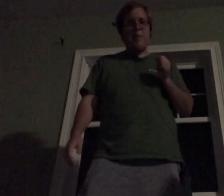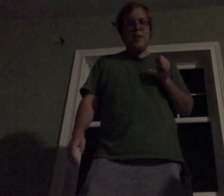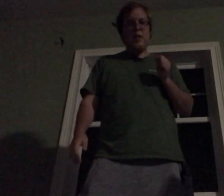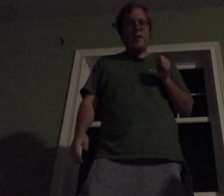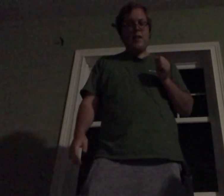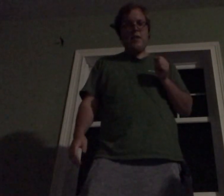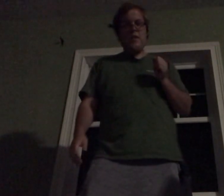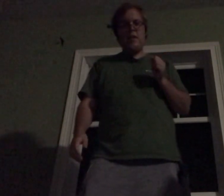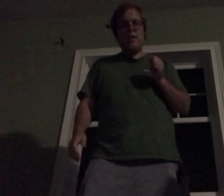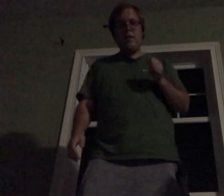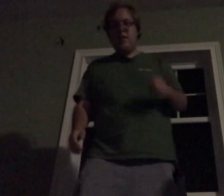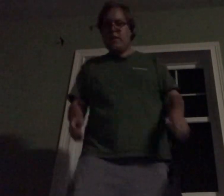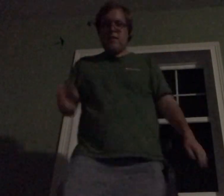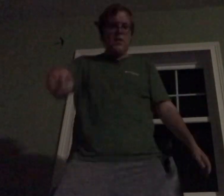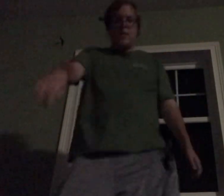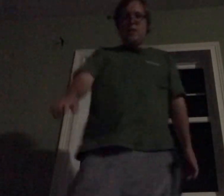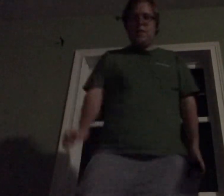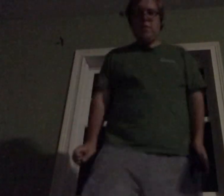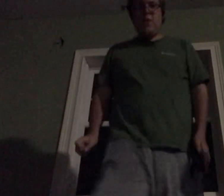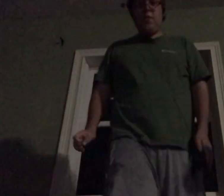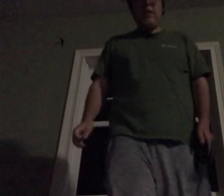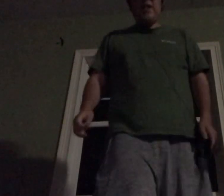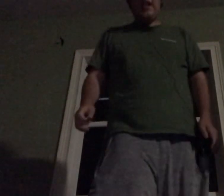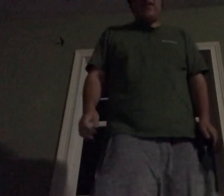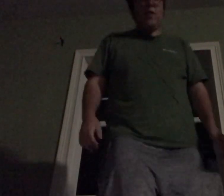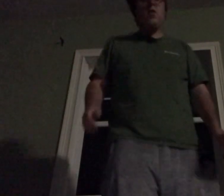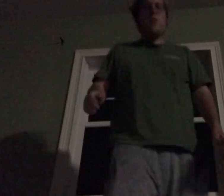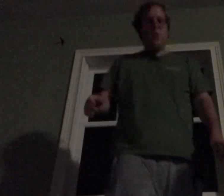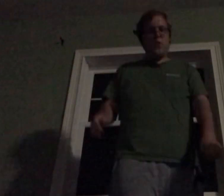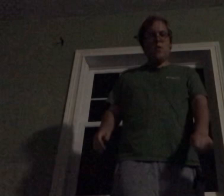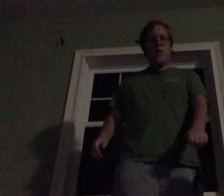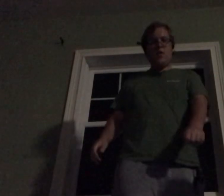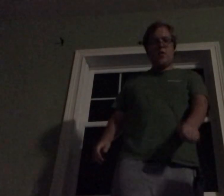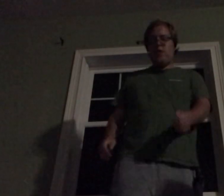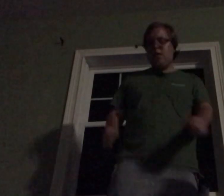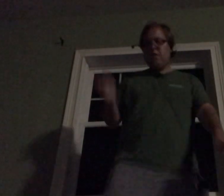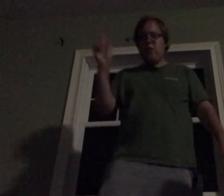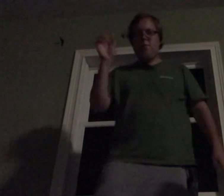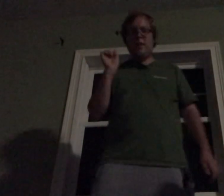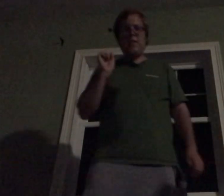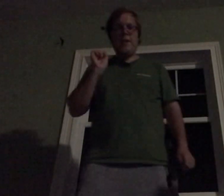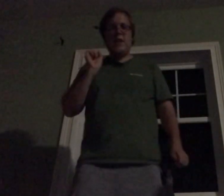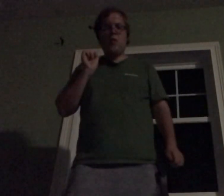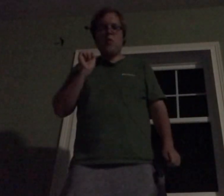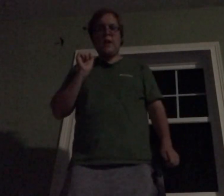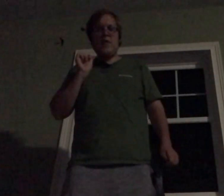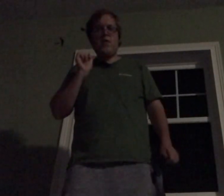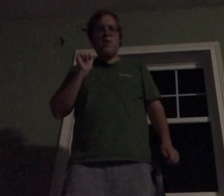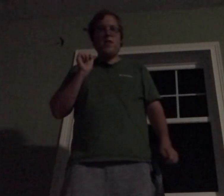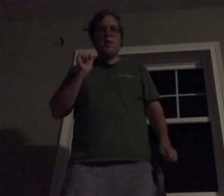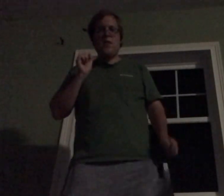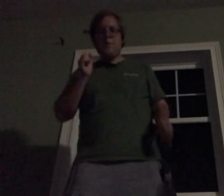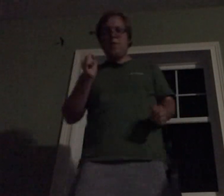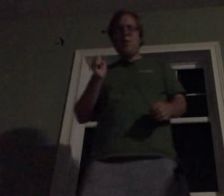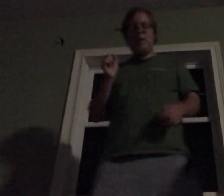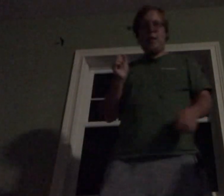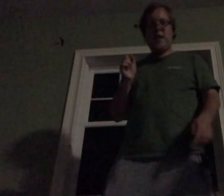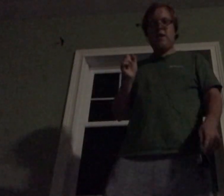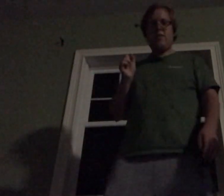it. You ain't gon' ruin it. You ain't gon' crush my spirits anymore. This